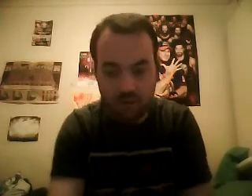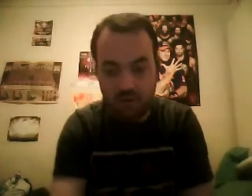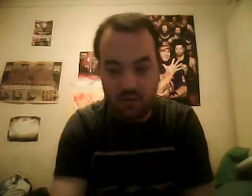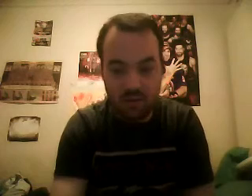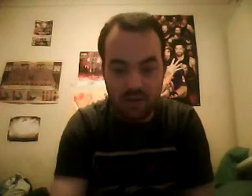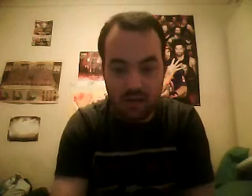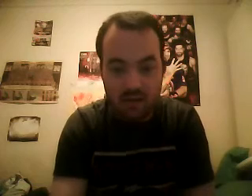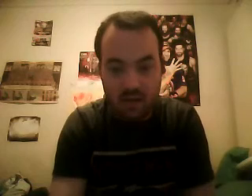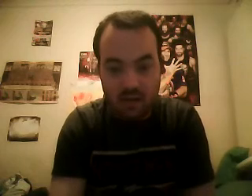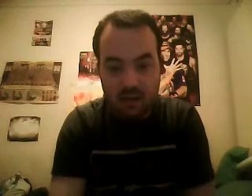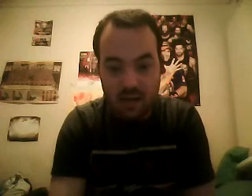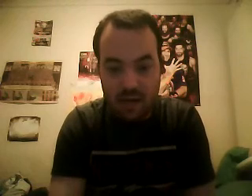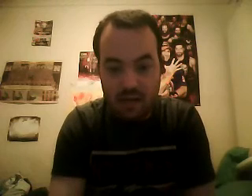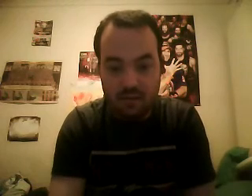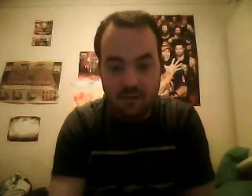sorry about that.